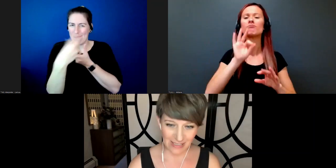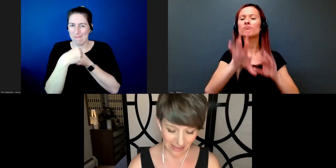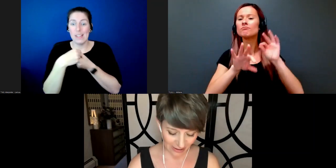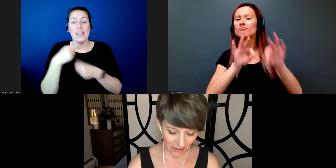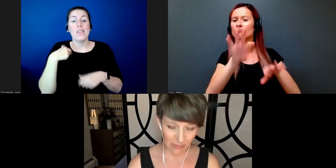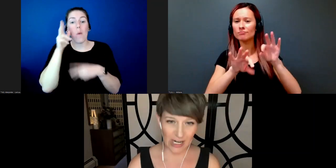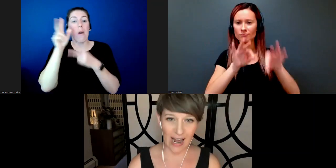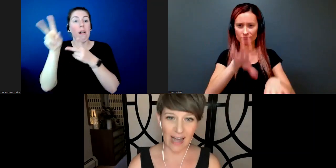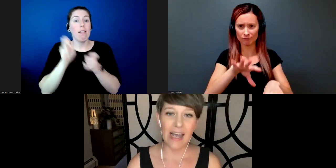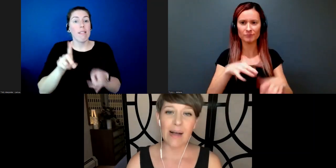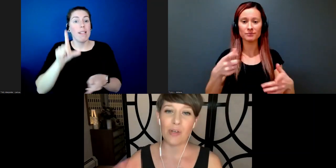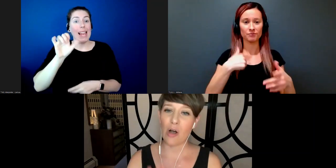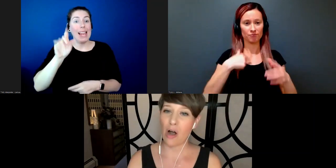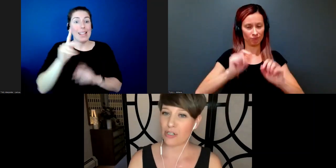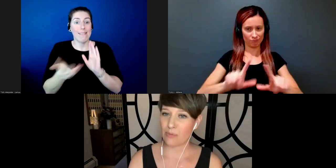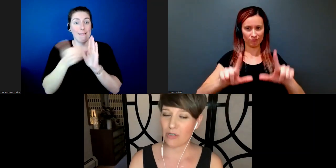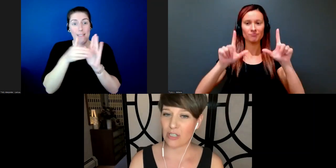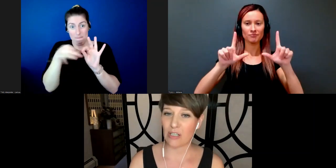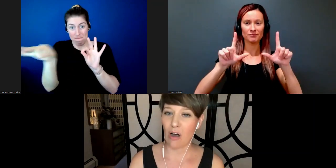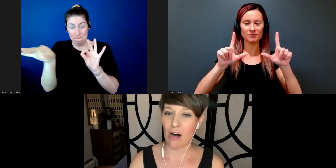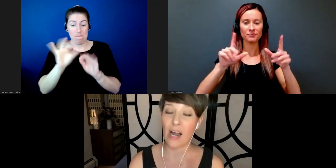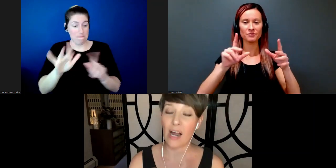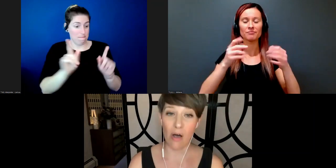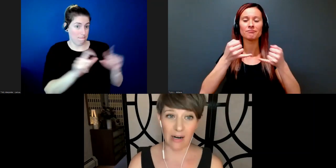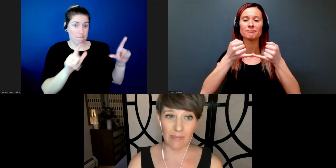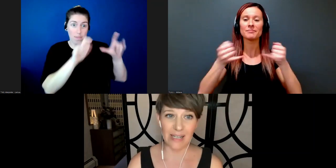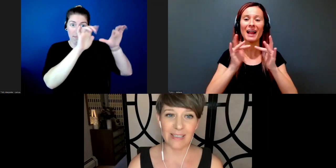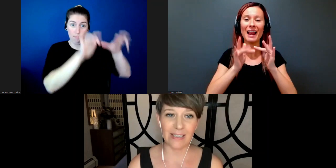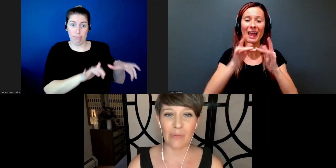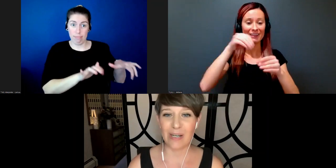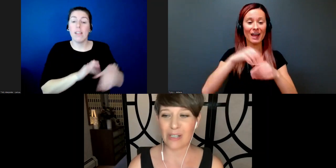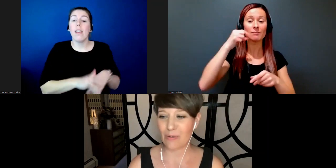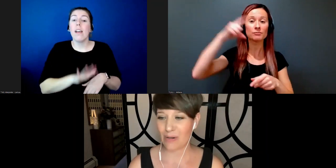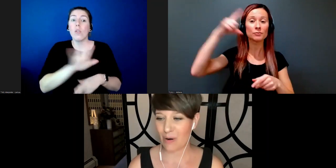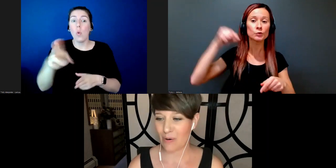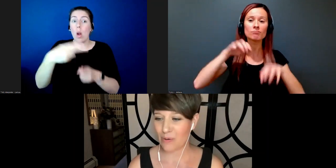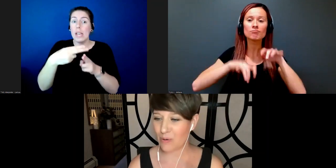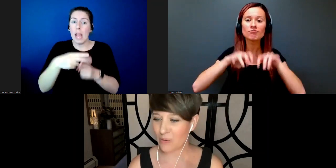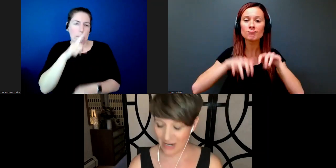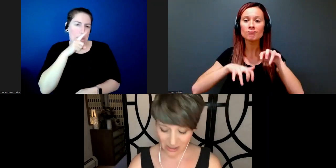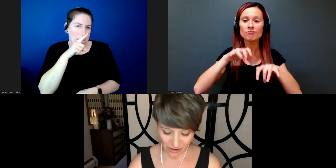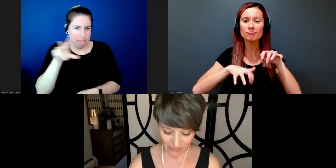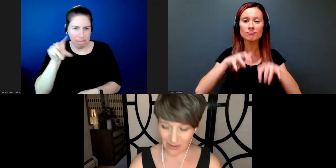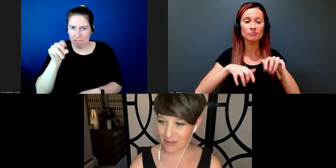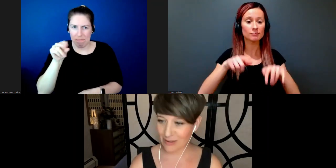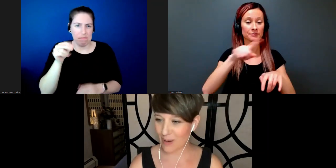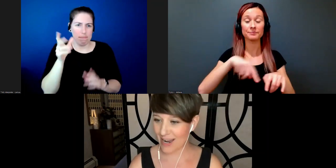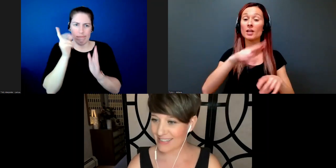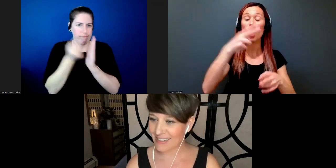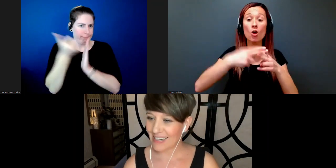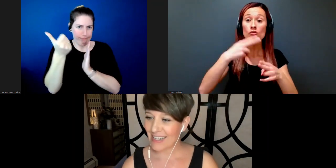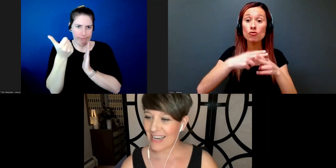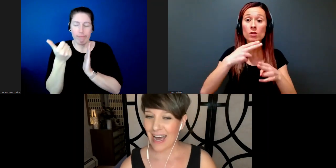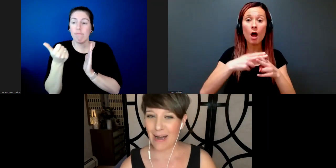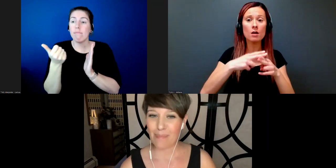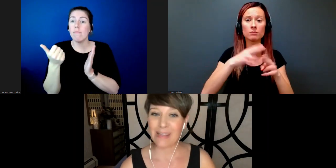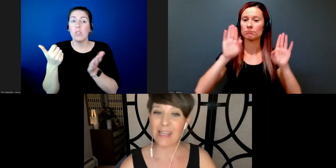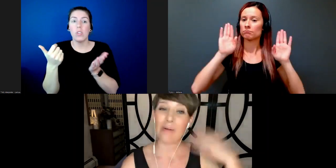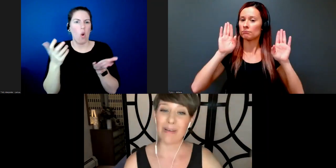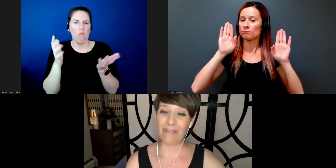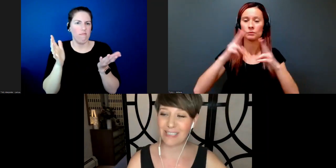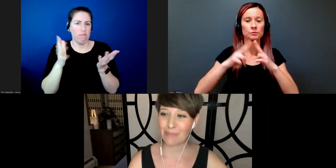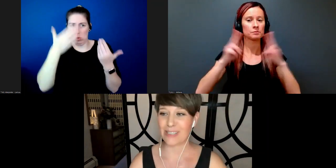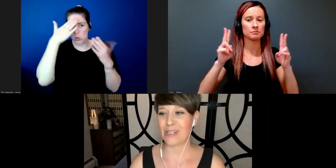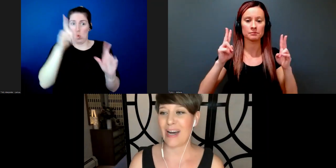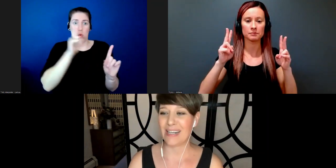time into the Zoom chat. Your contributions are anonymous, so we don't know who contributes what. But they